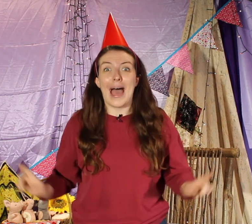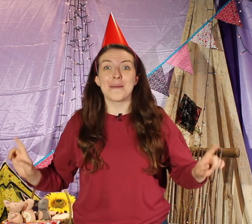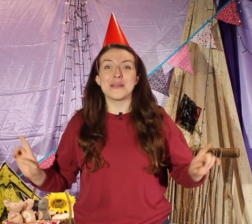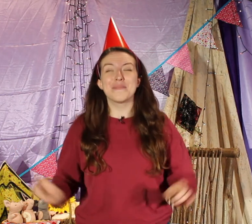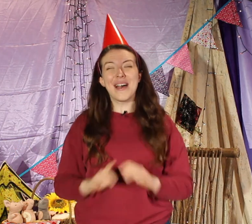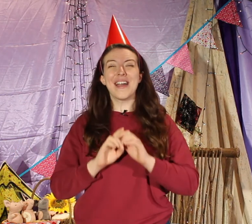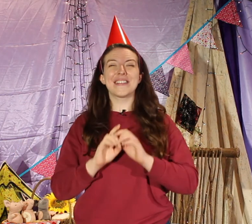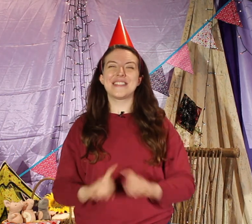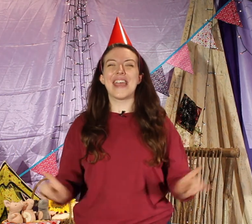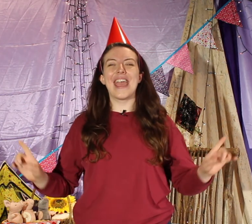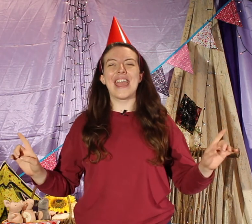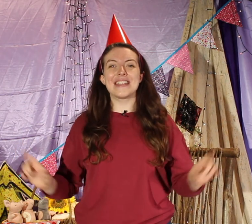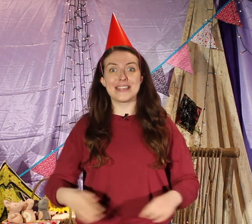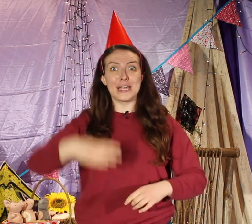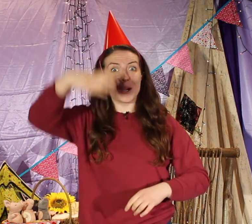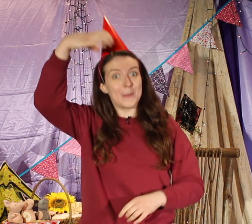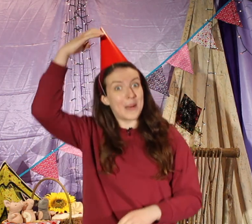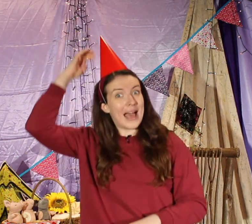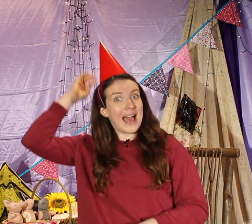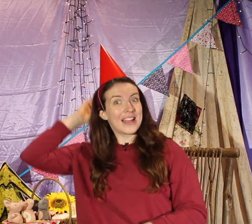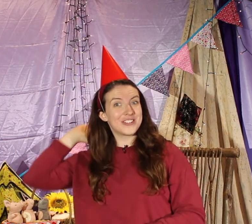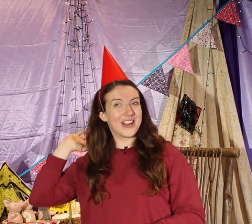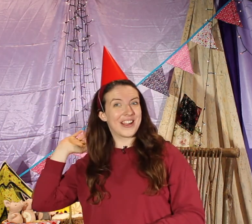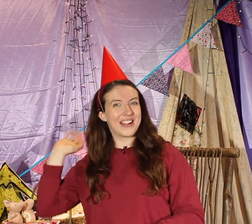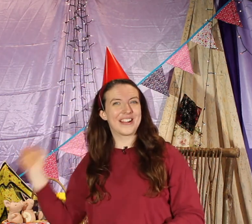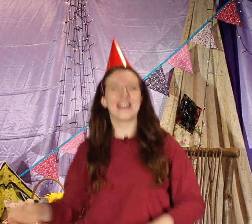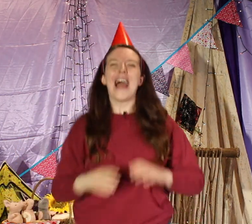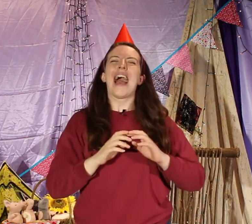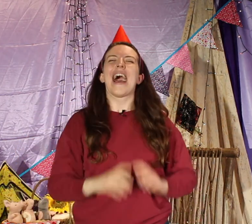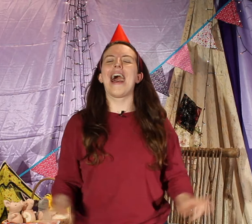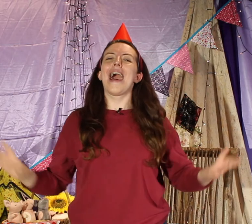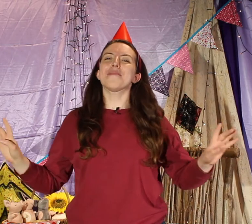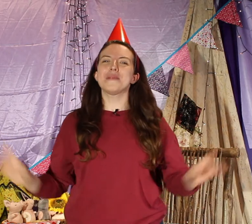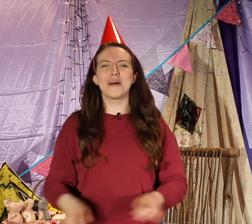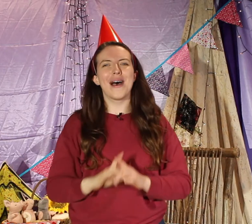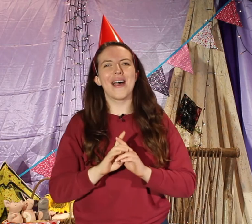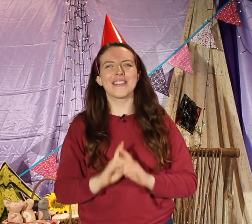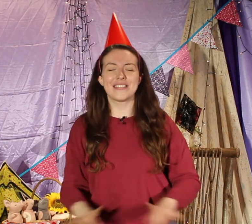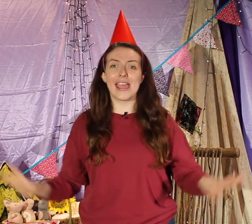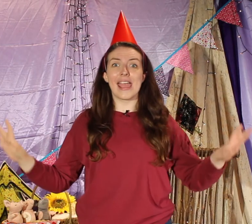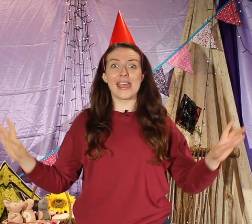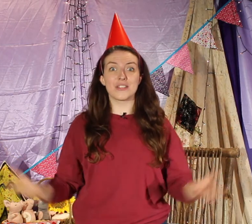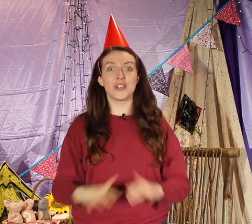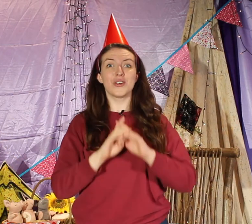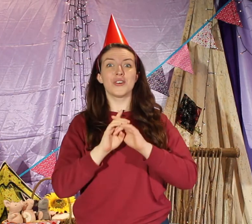Happy birthday, dear Badger. Happy birthday to